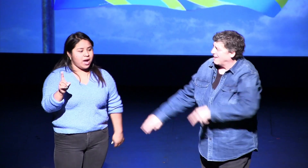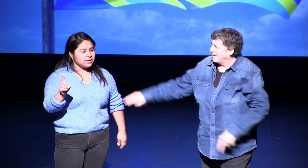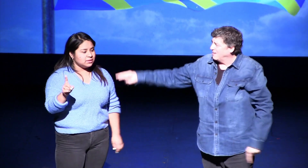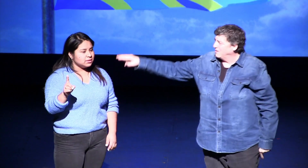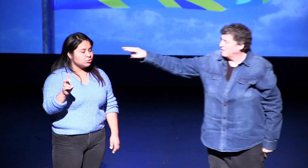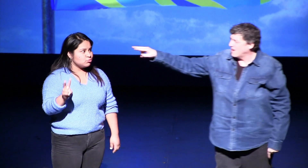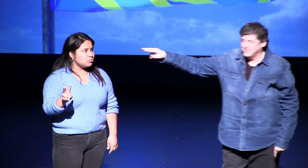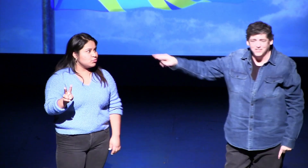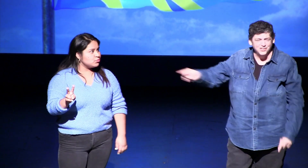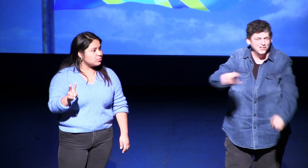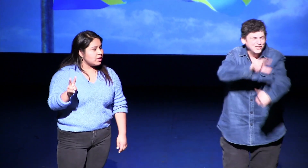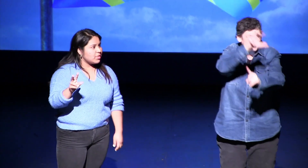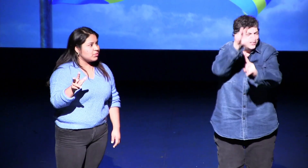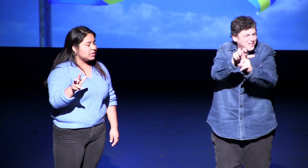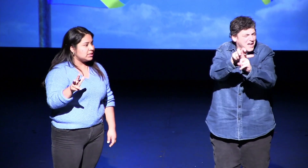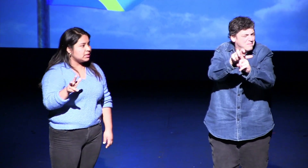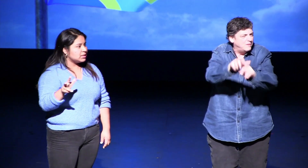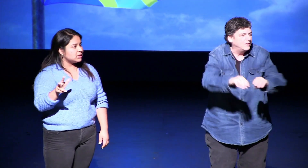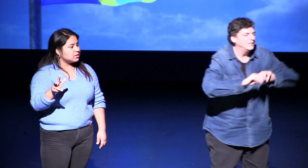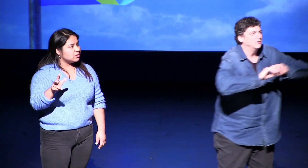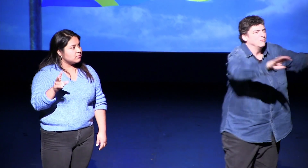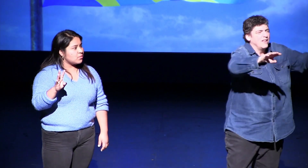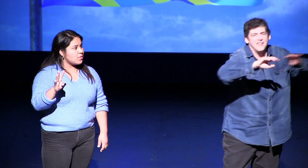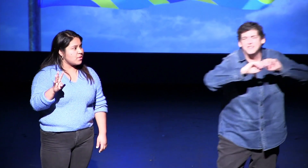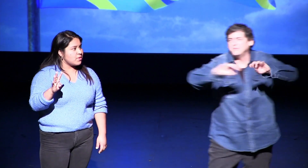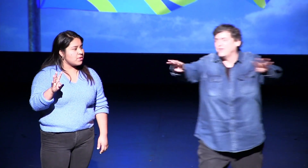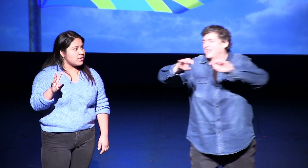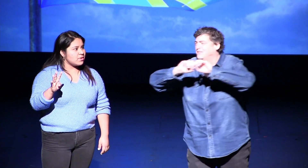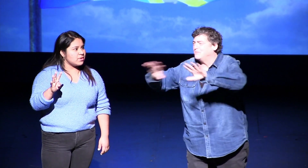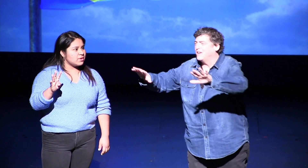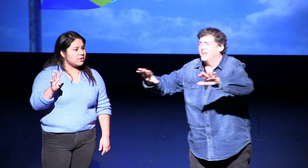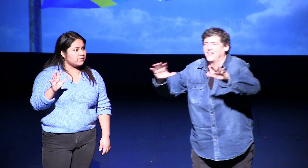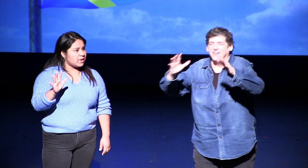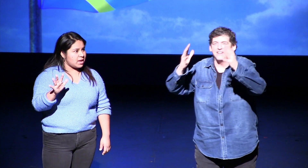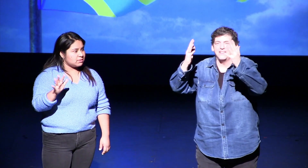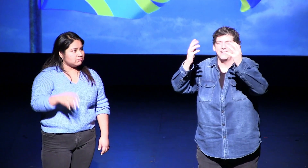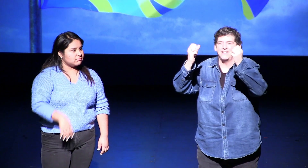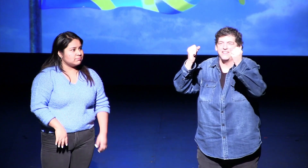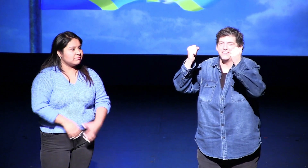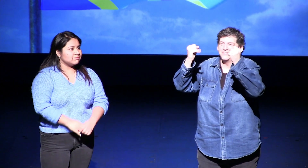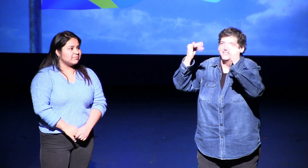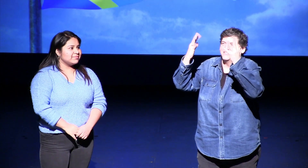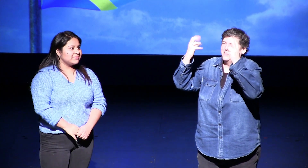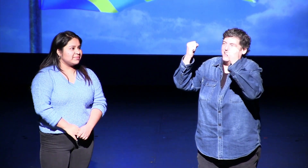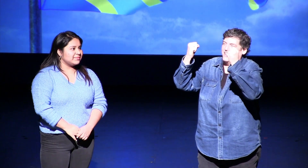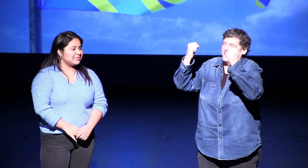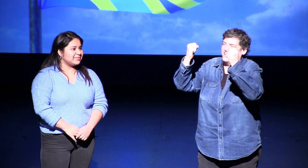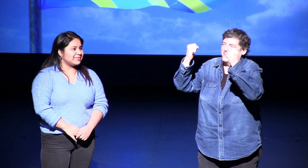numbers 1, 2, regard our most excellent flag 4, and spread 5. the language of